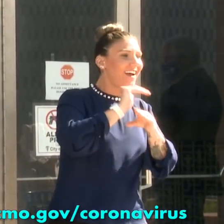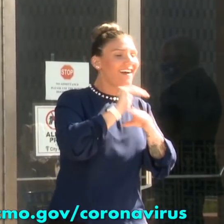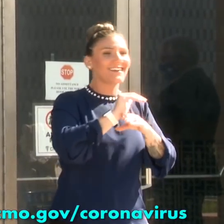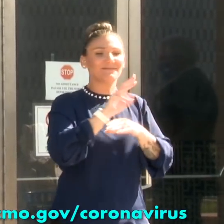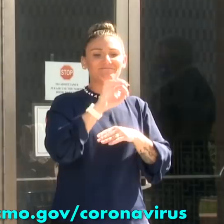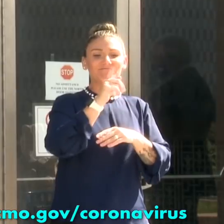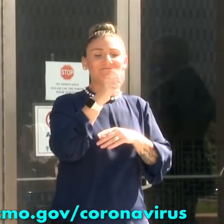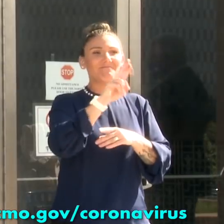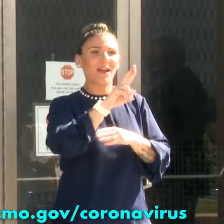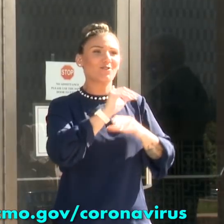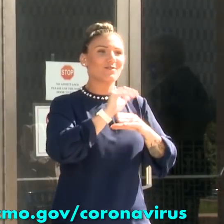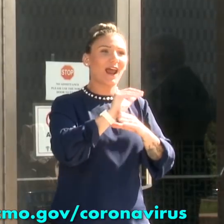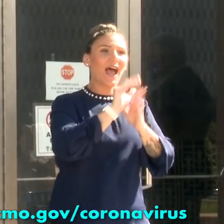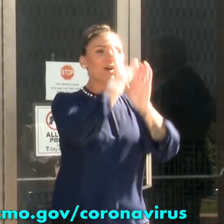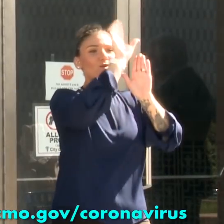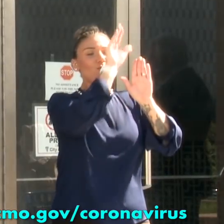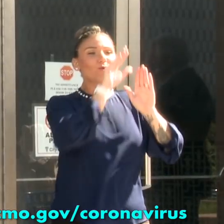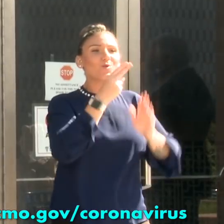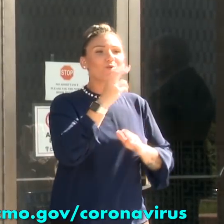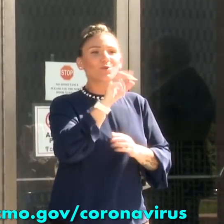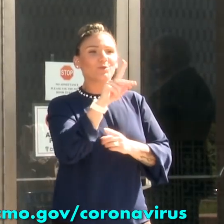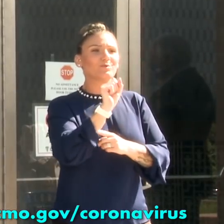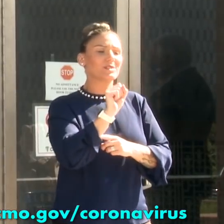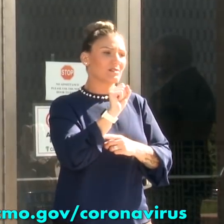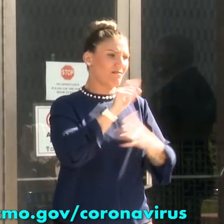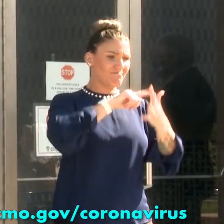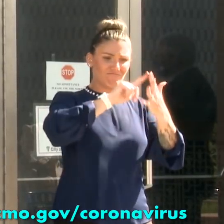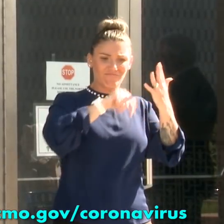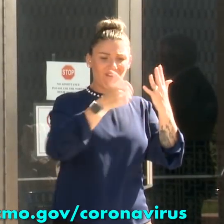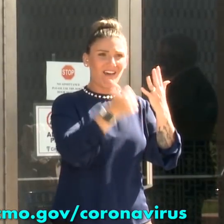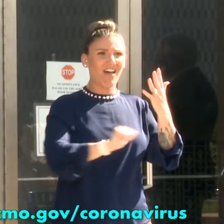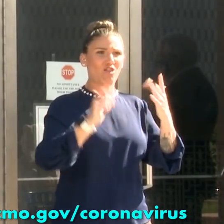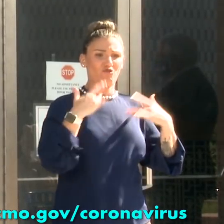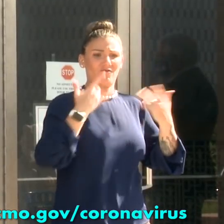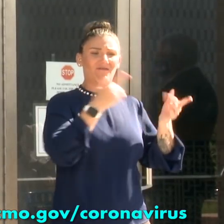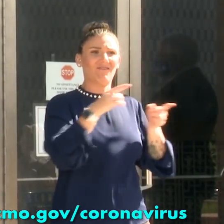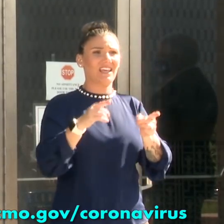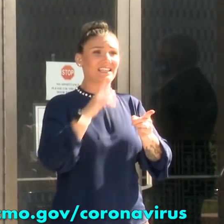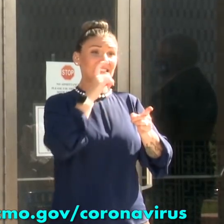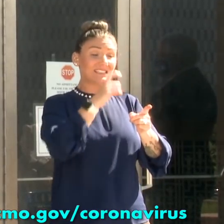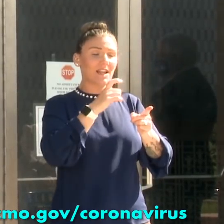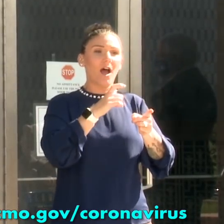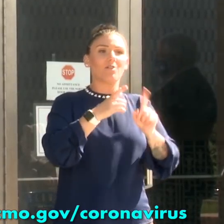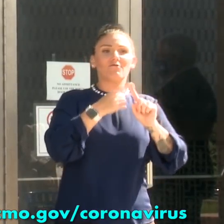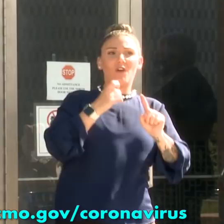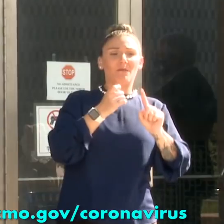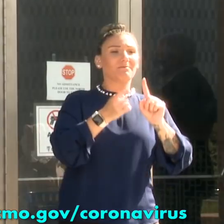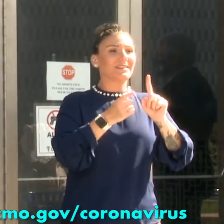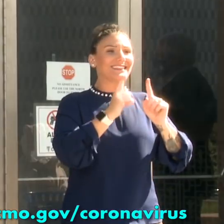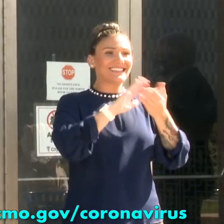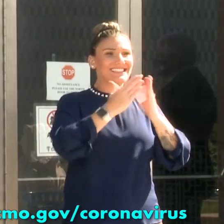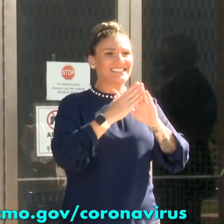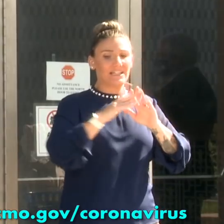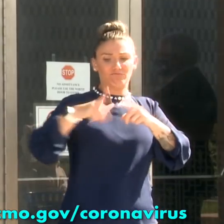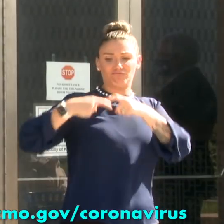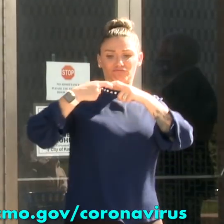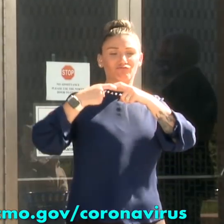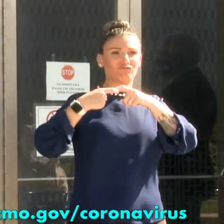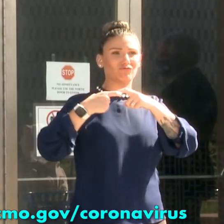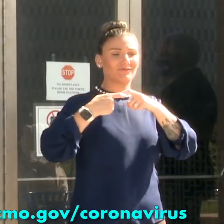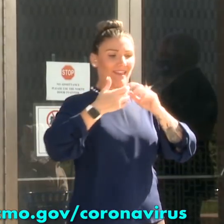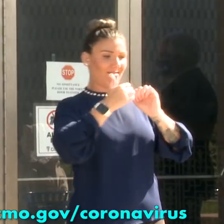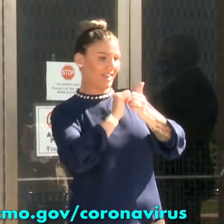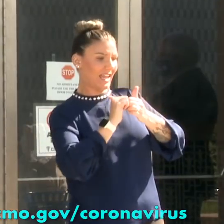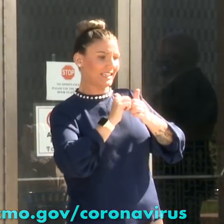KC, and other events that aren't run by the city have been suspended in some ways, the Police Athletic League,